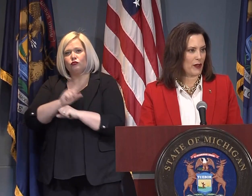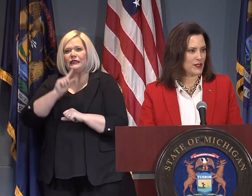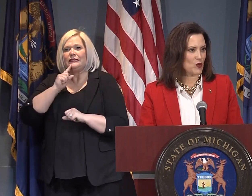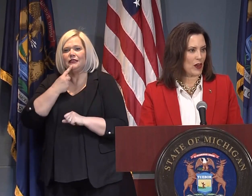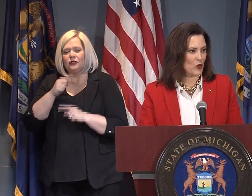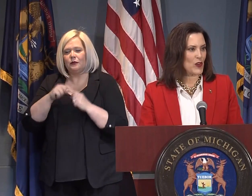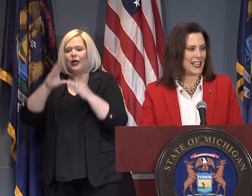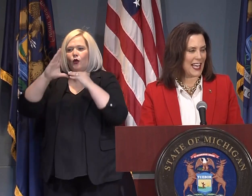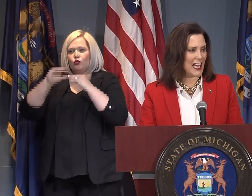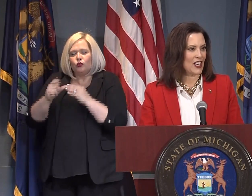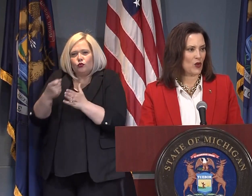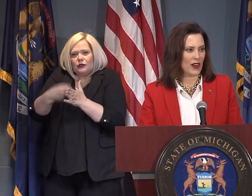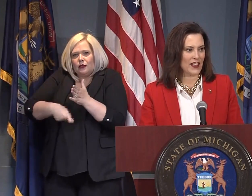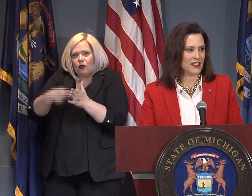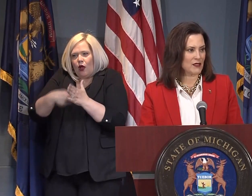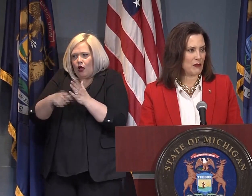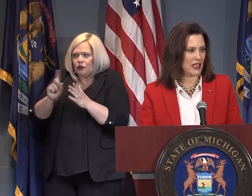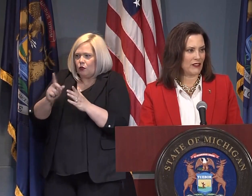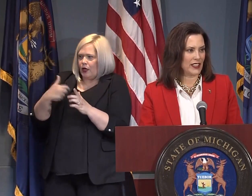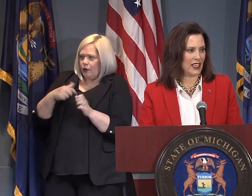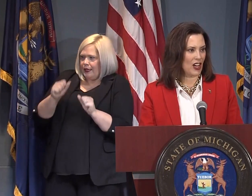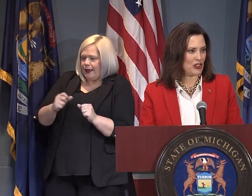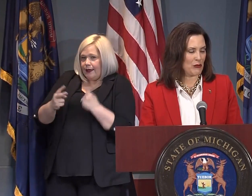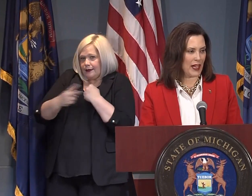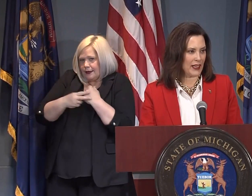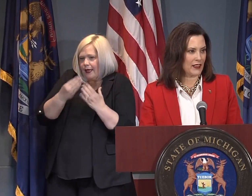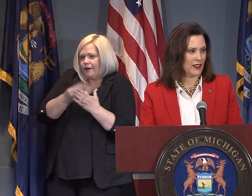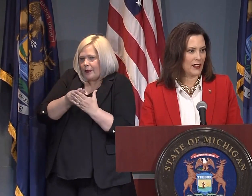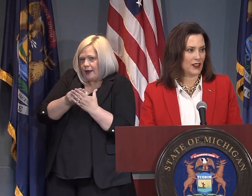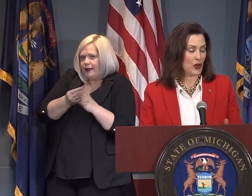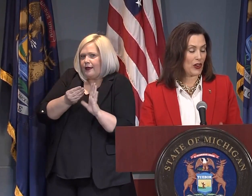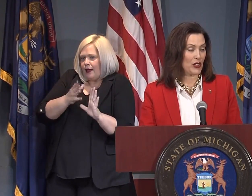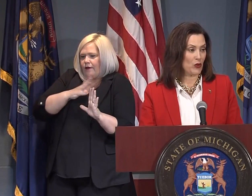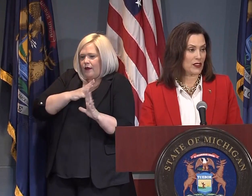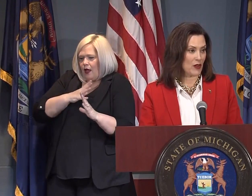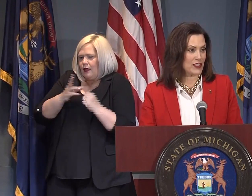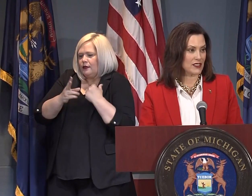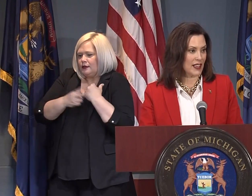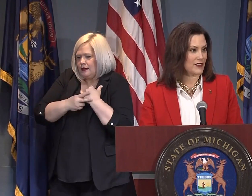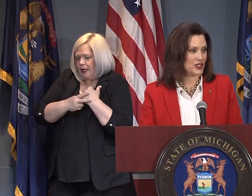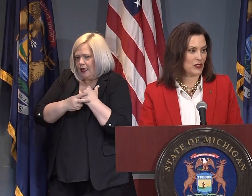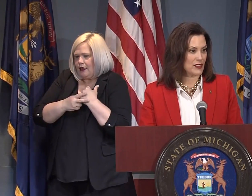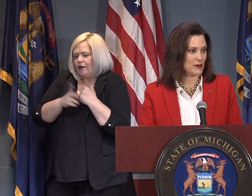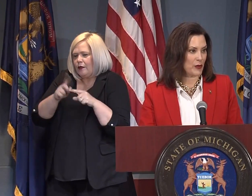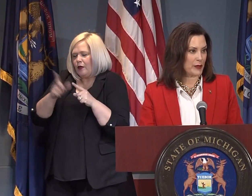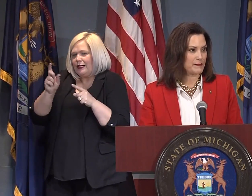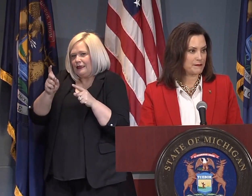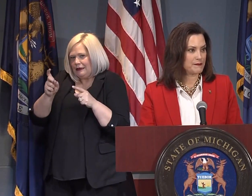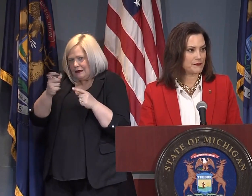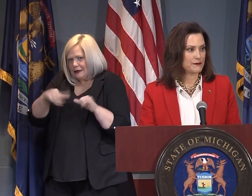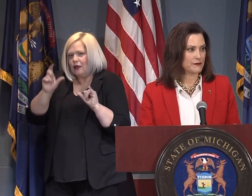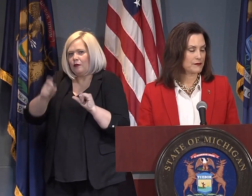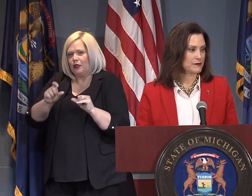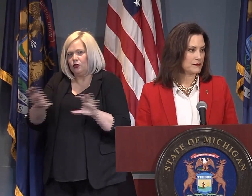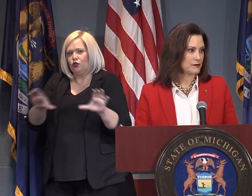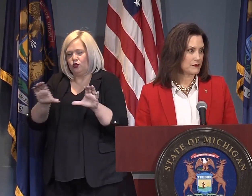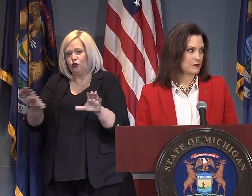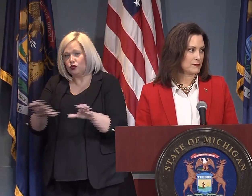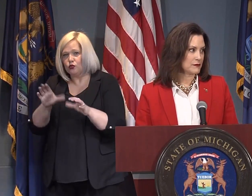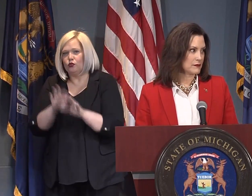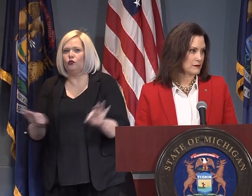tightening our belts where we can in a way that doesn't meaningfully undermine the critical work that we still have to do in this moment.